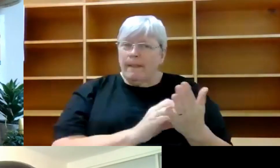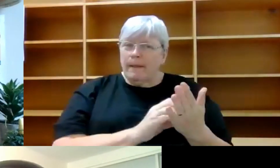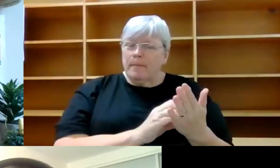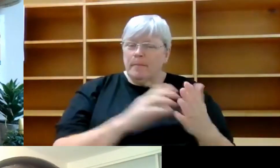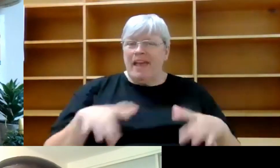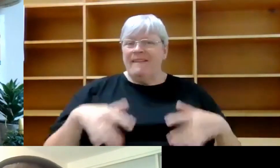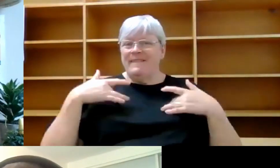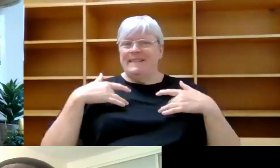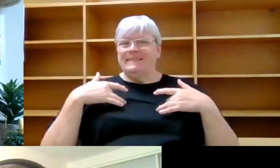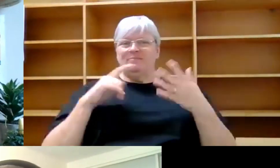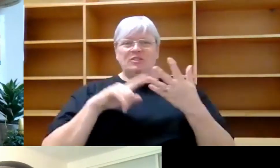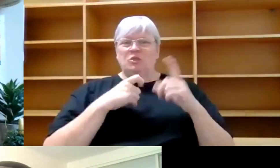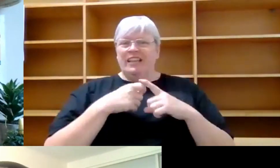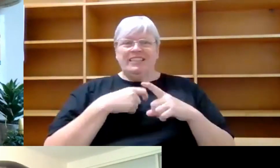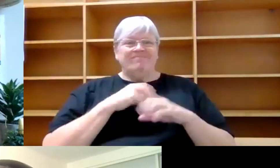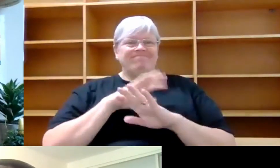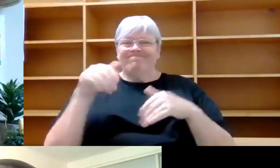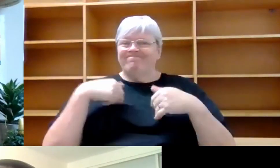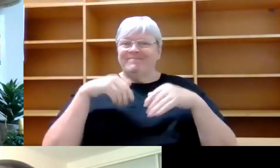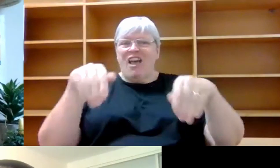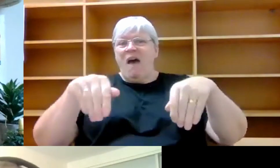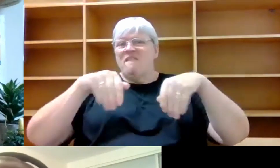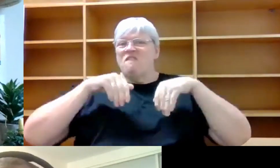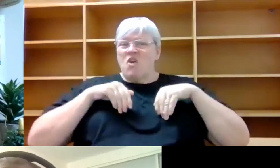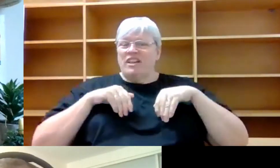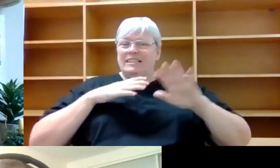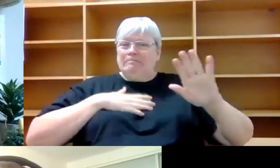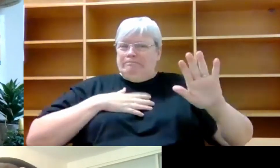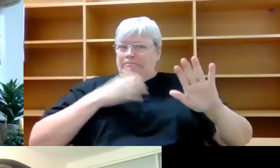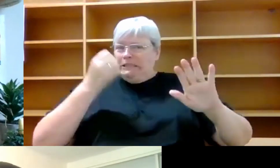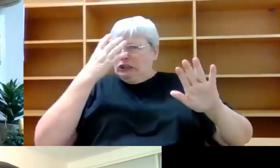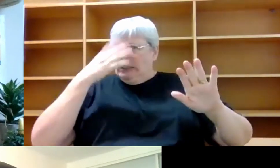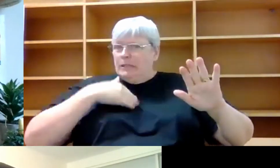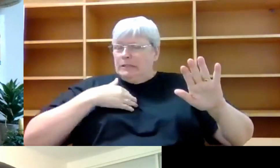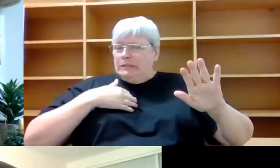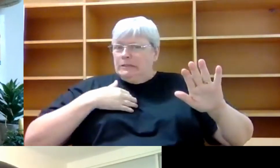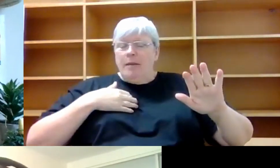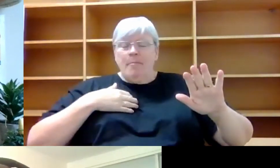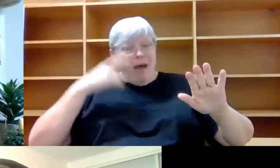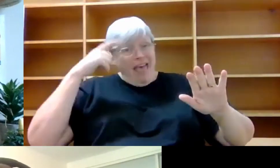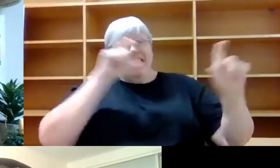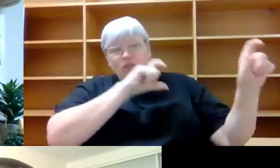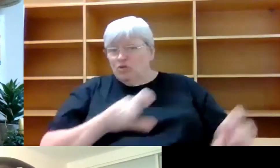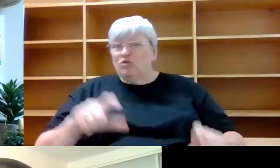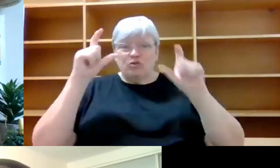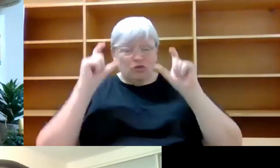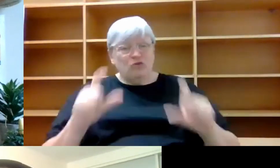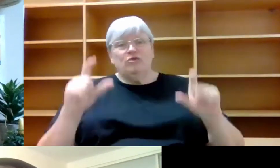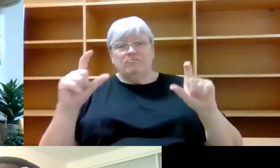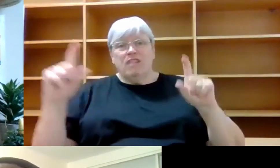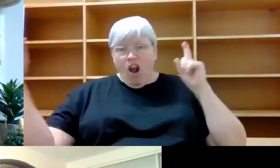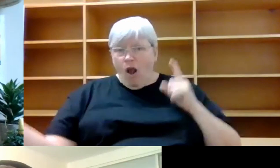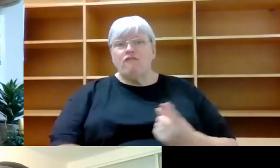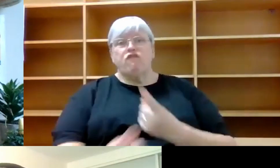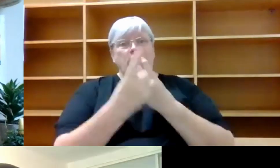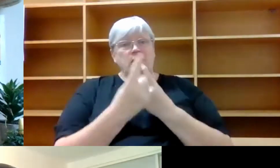of shy away from that because there's somehow kind of, we're ashamed of it. But I think we still have to confront it, address it, talk about